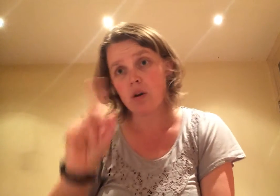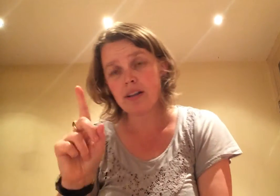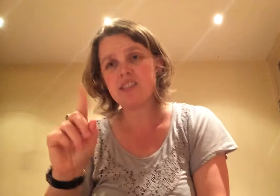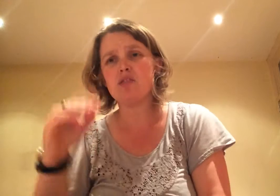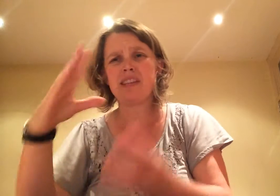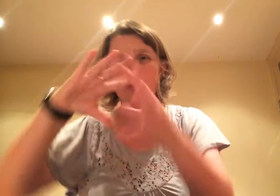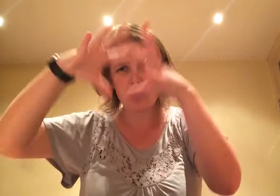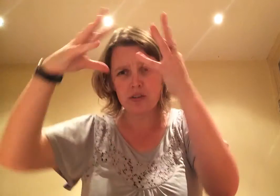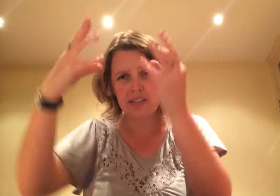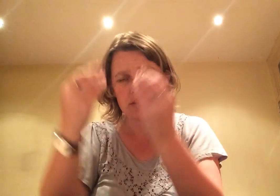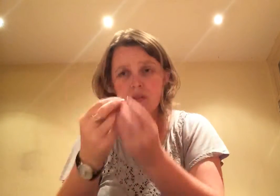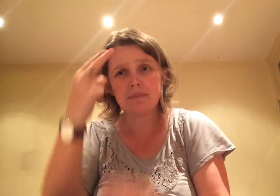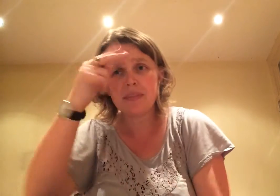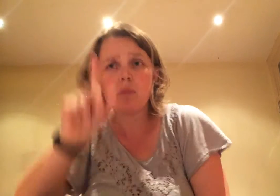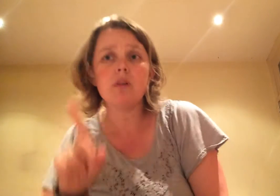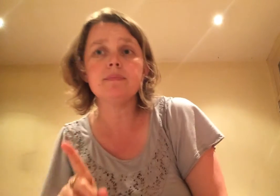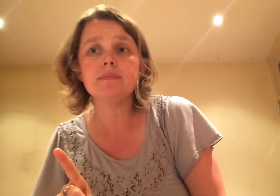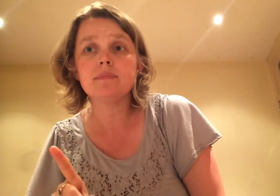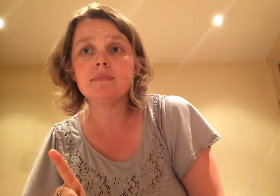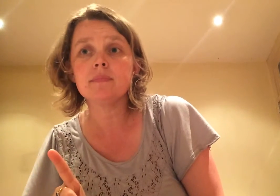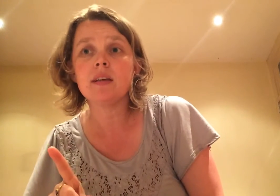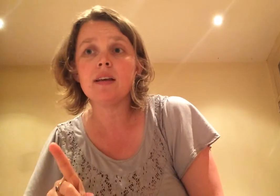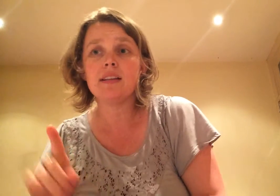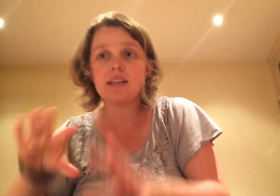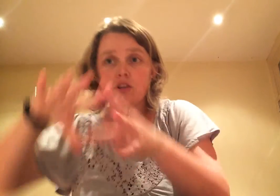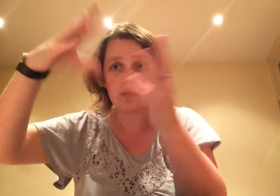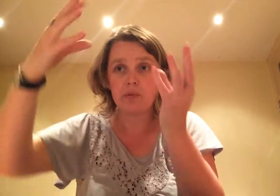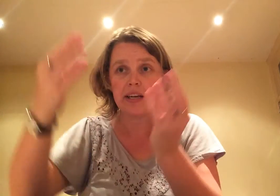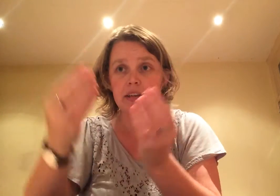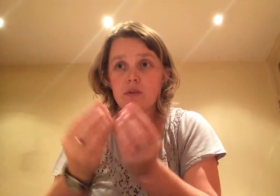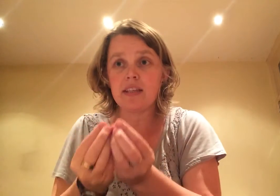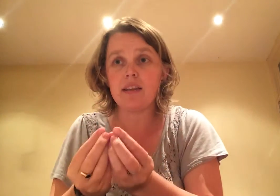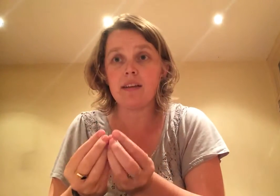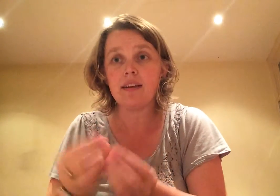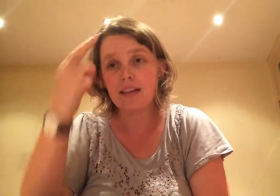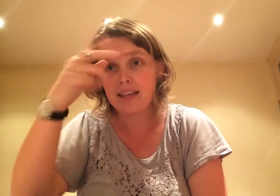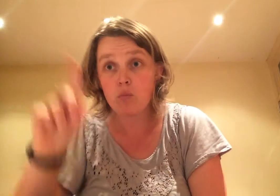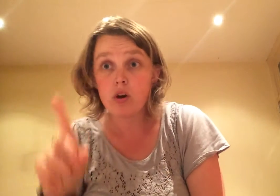And you sort of see how it goes together and name what? And see how I sort of bring it all together. Name what?